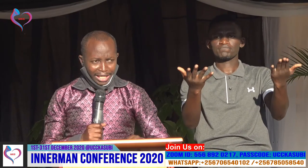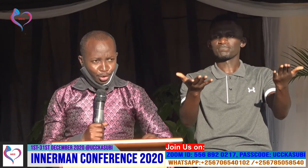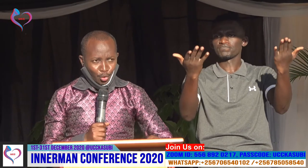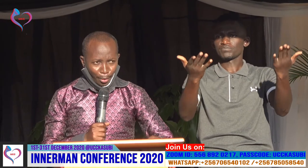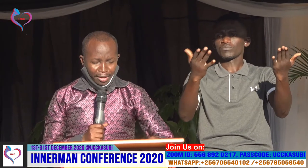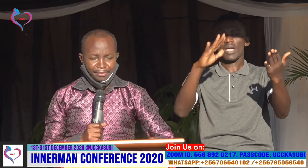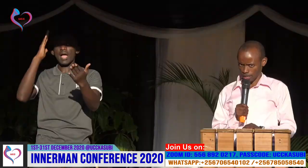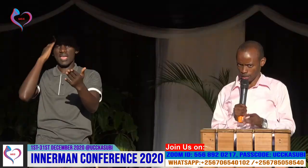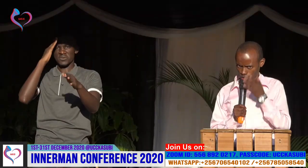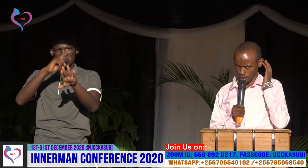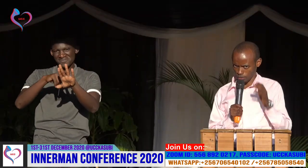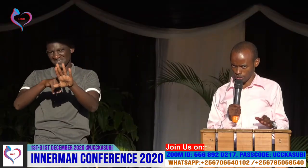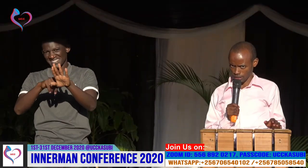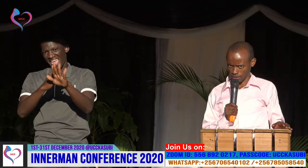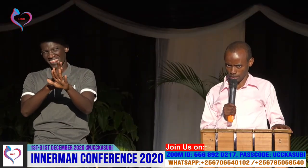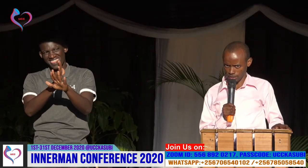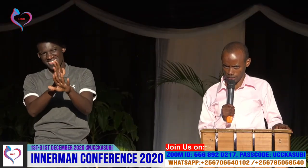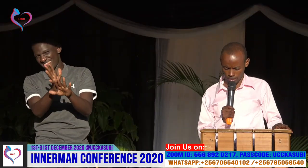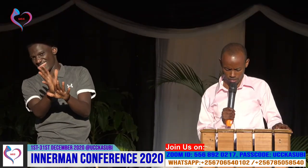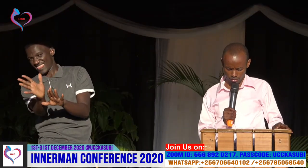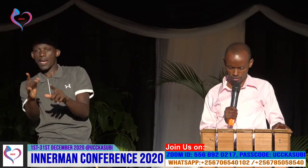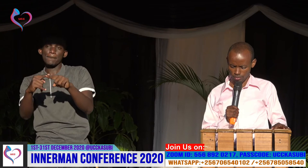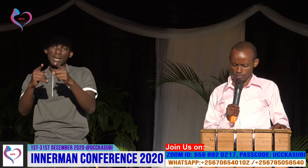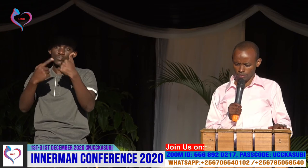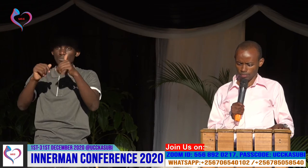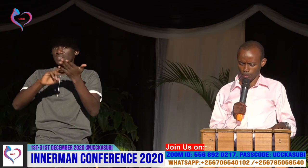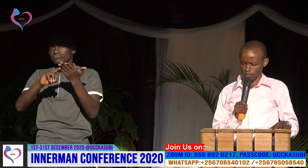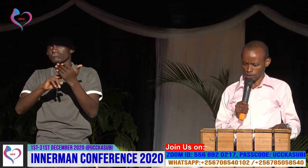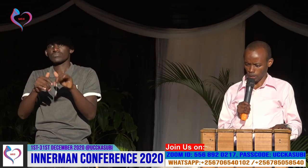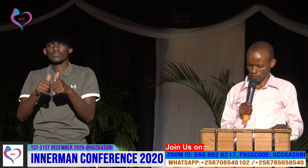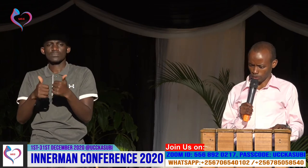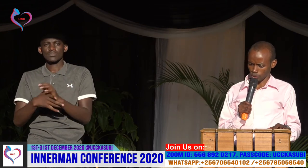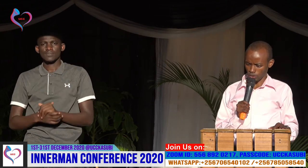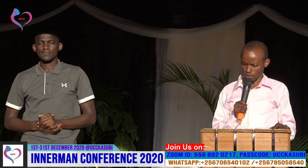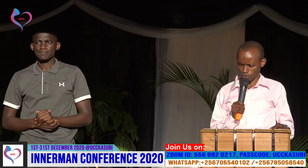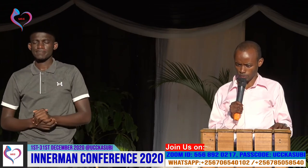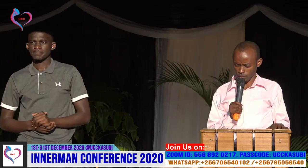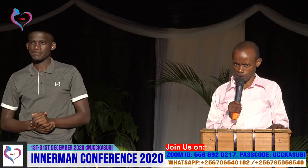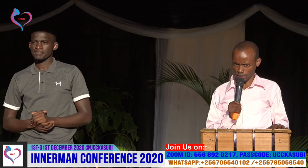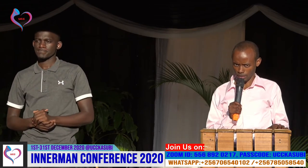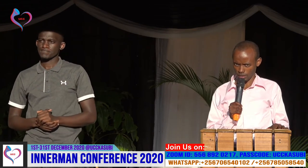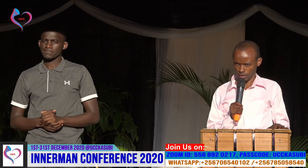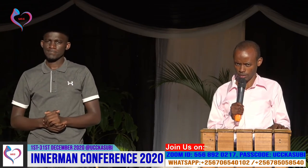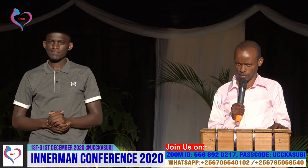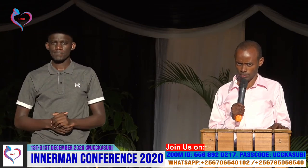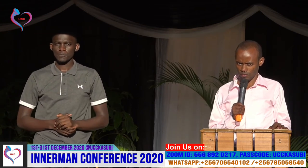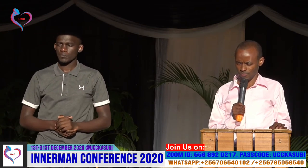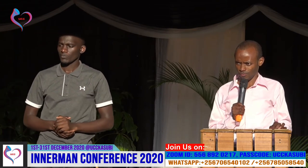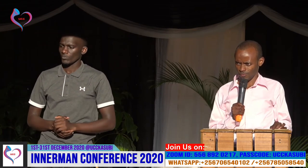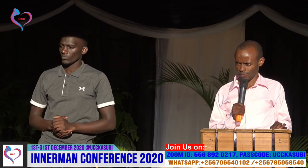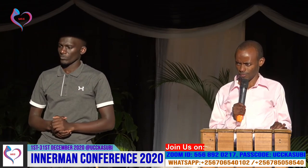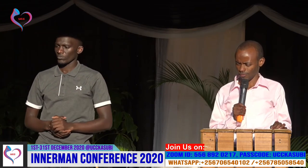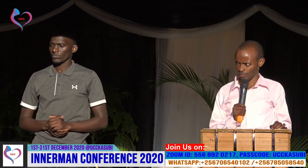Manyo budde butu goba? I know time is against us, but we have to use it profitably.